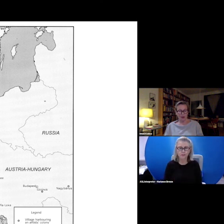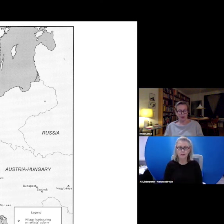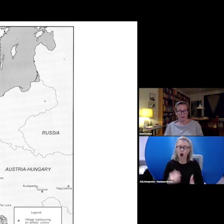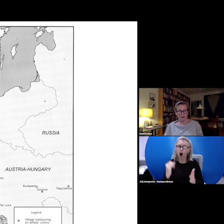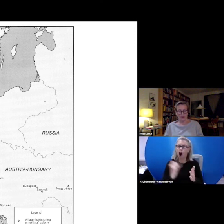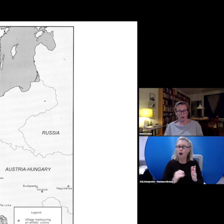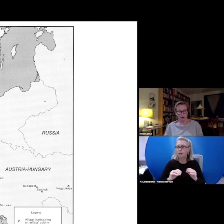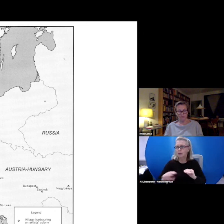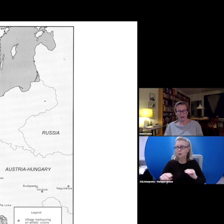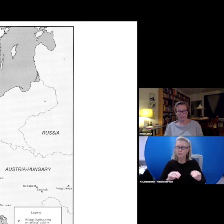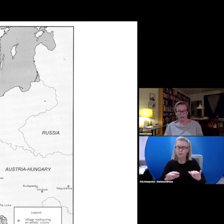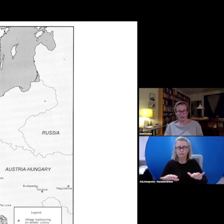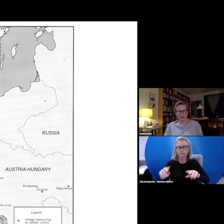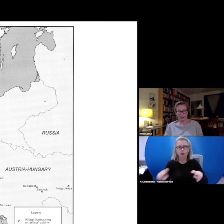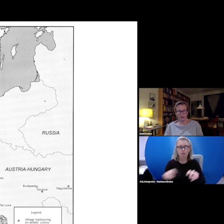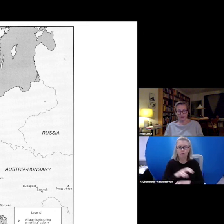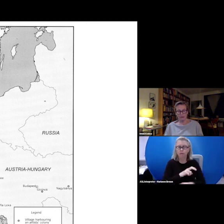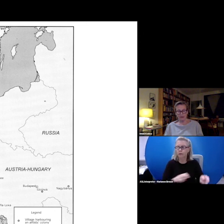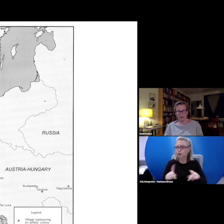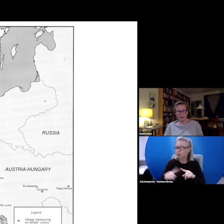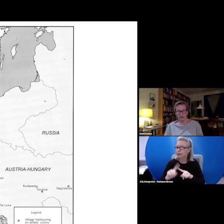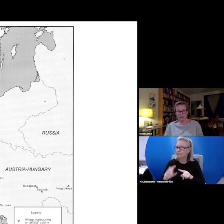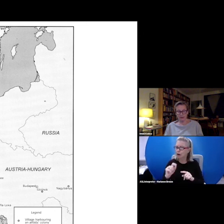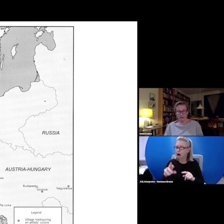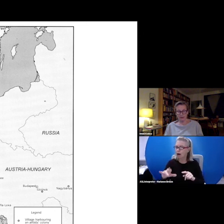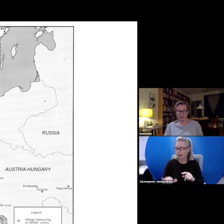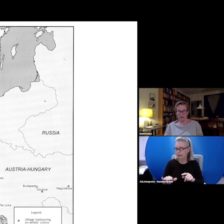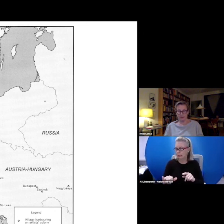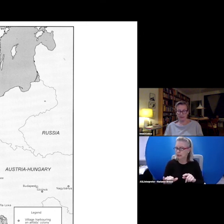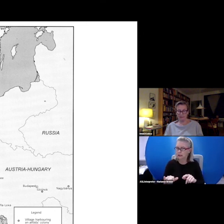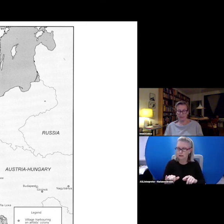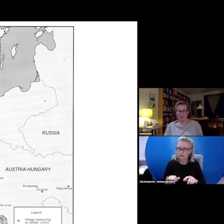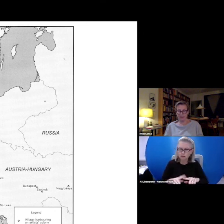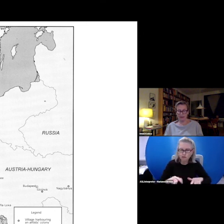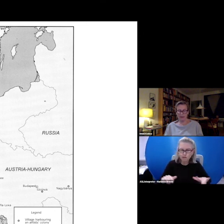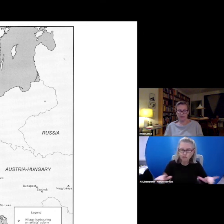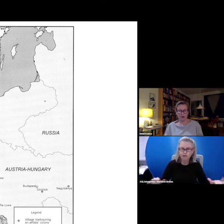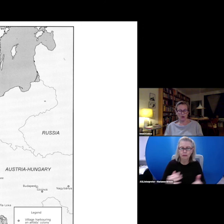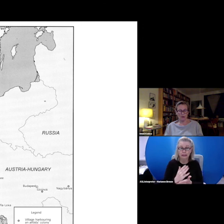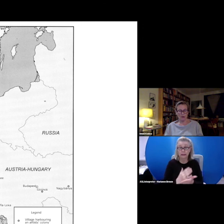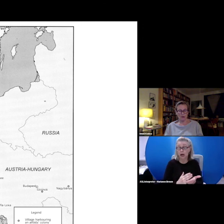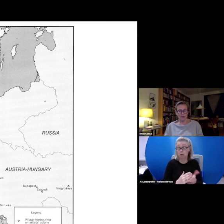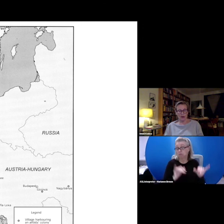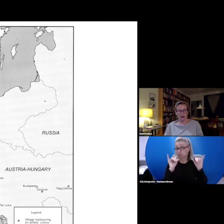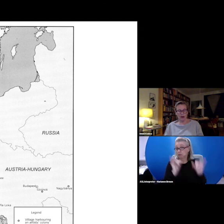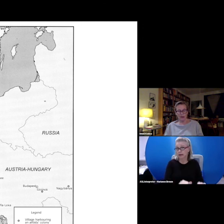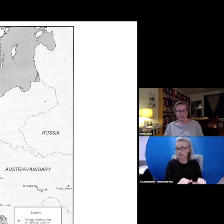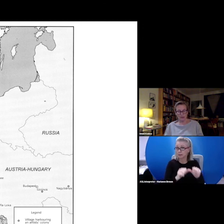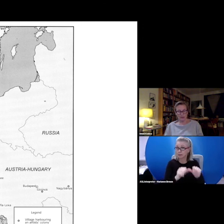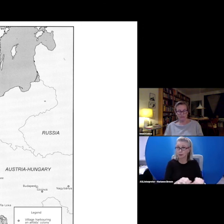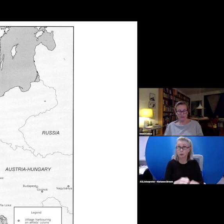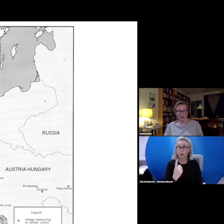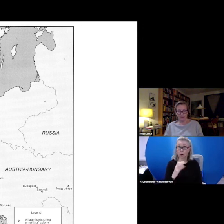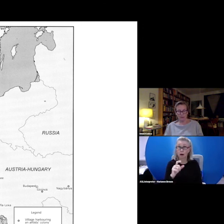from colony to colony varied. There were artists who resided permanently in a colony,